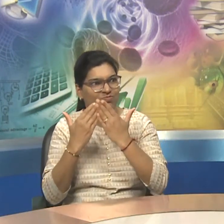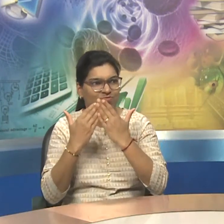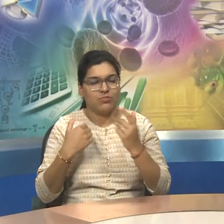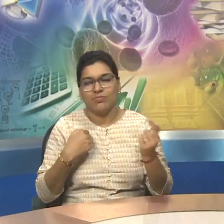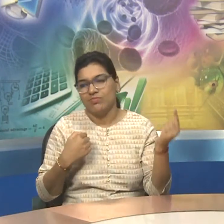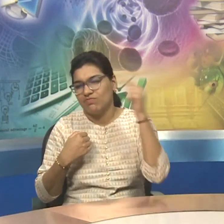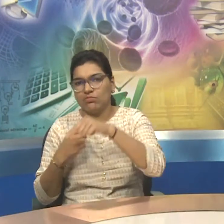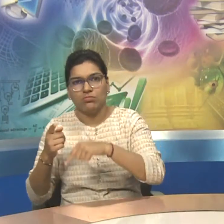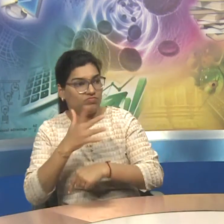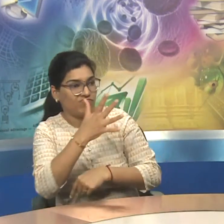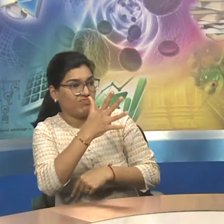to seeking of